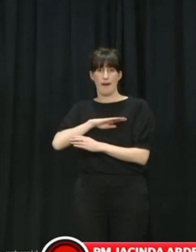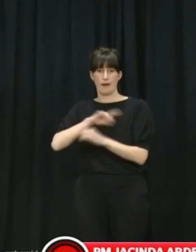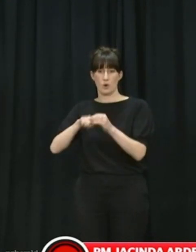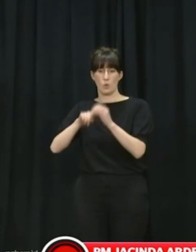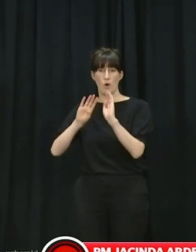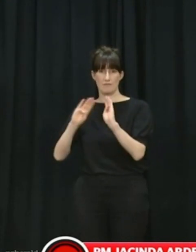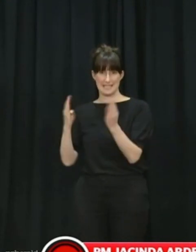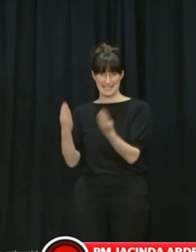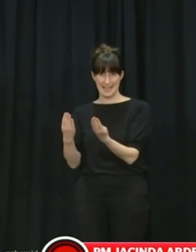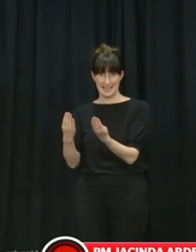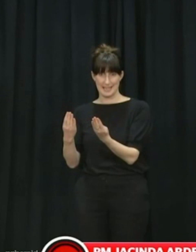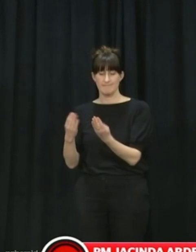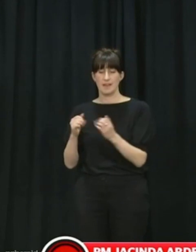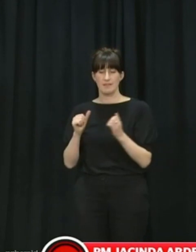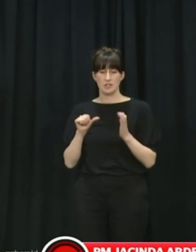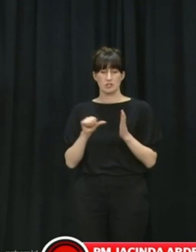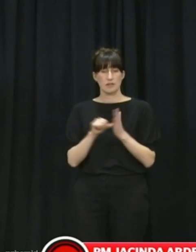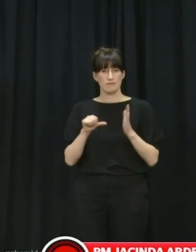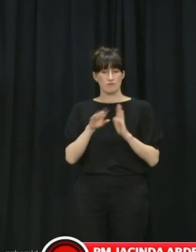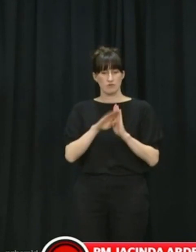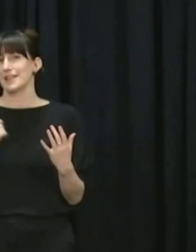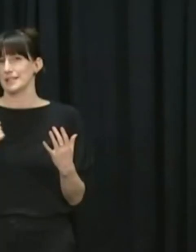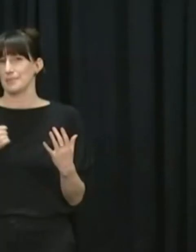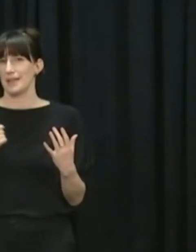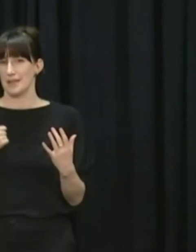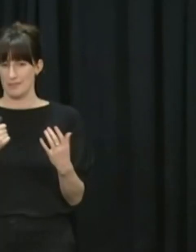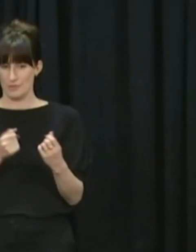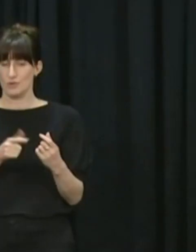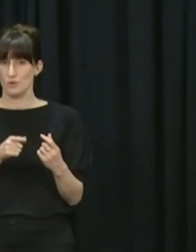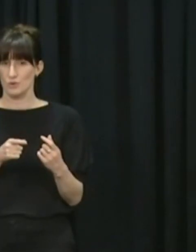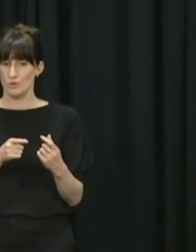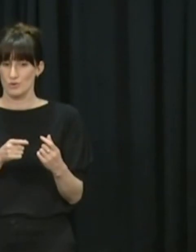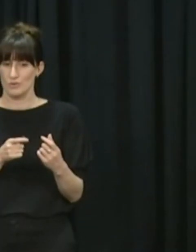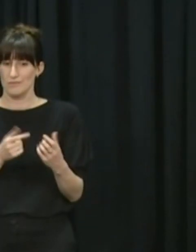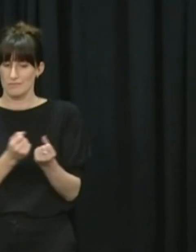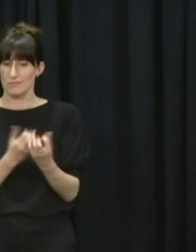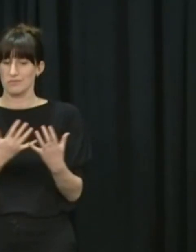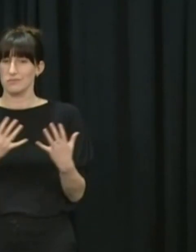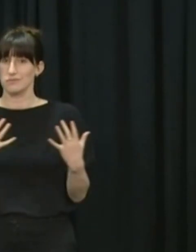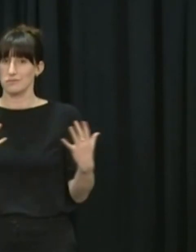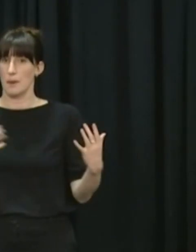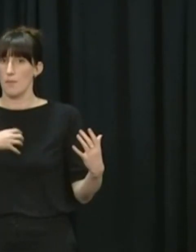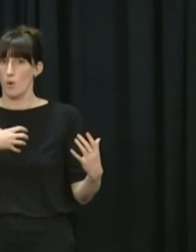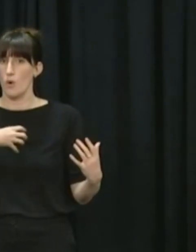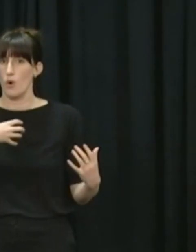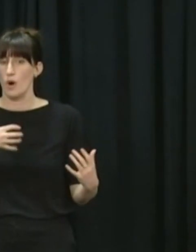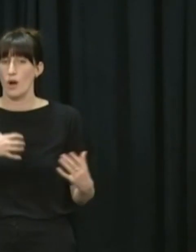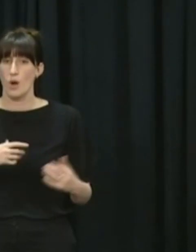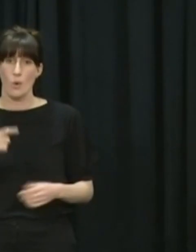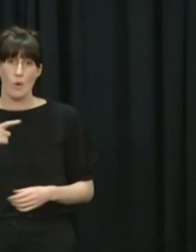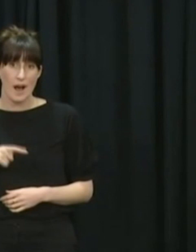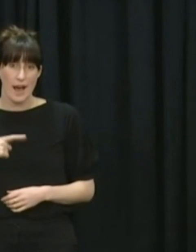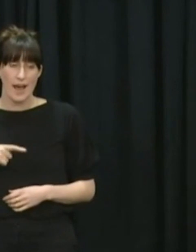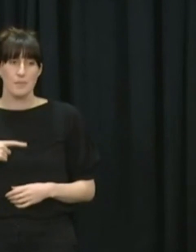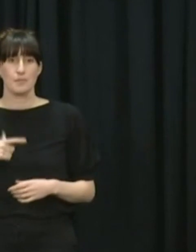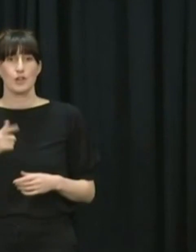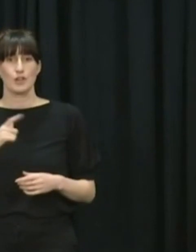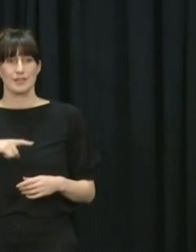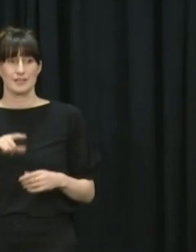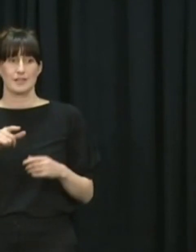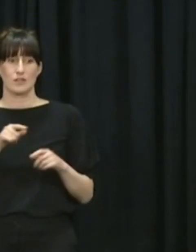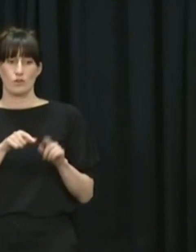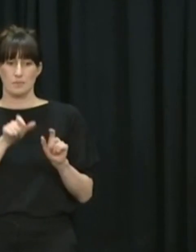strict infection prevention and control procedures. Dr Bloomfield says the number of cases is likely to grow even